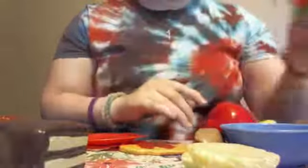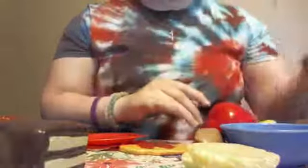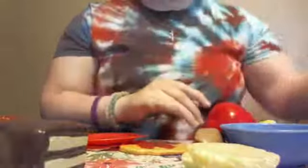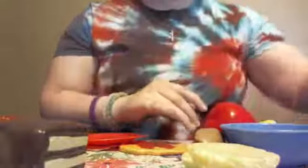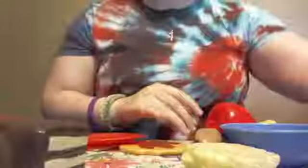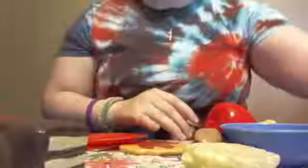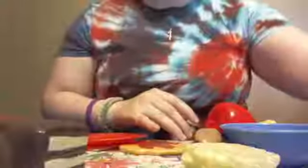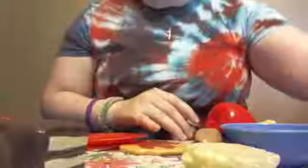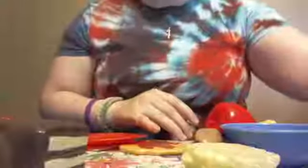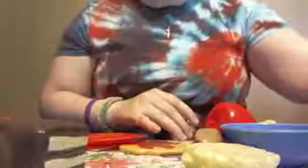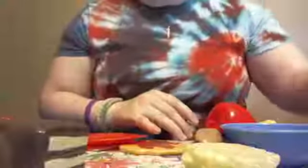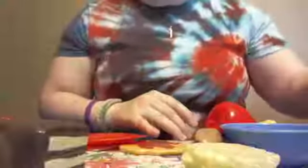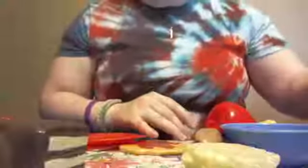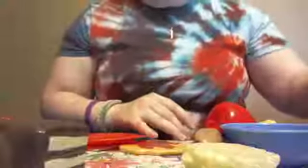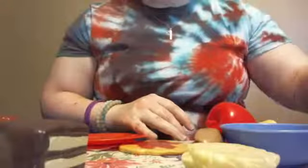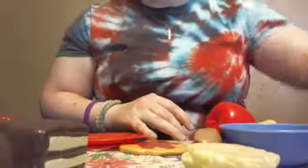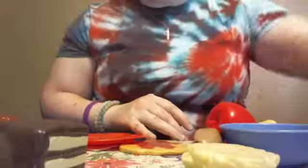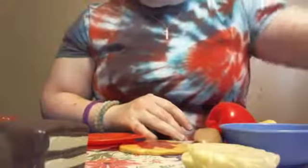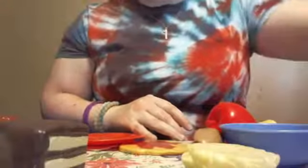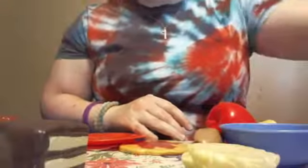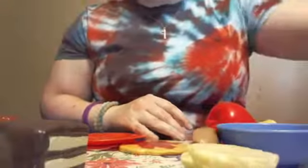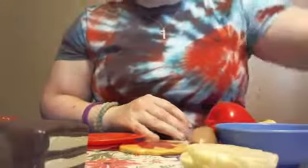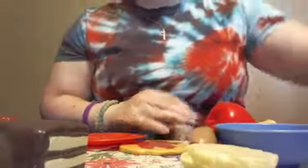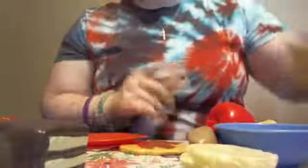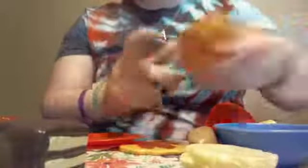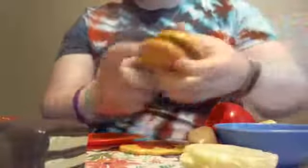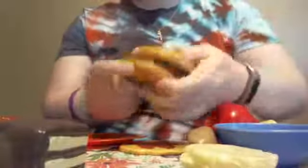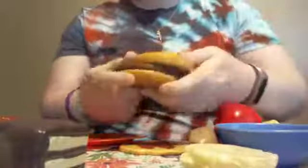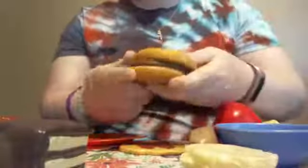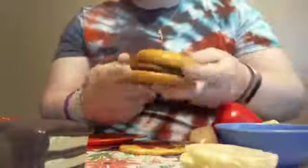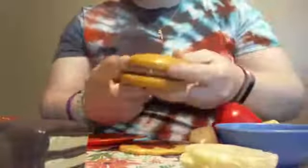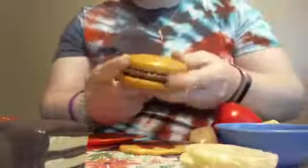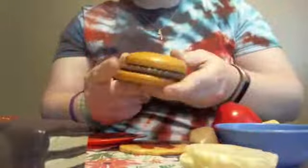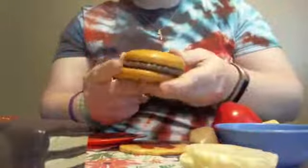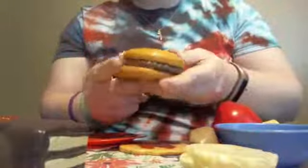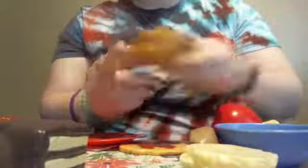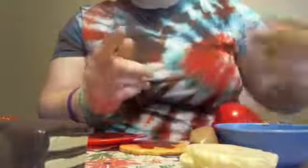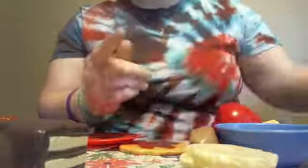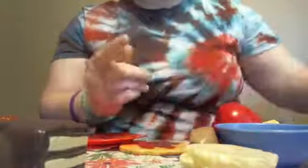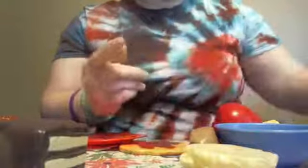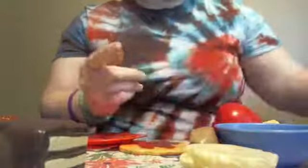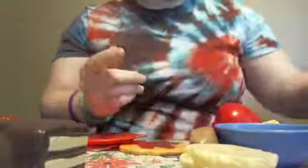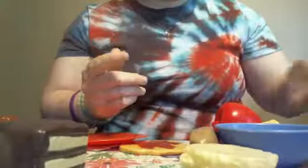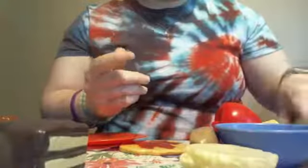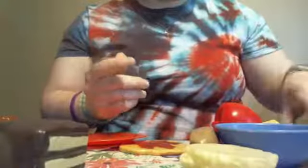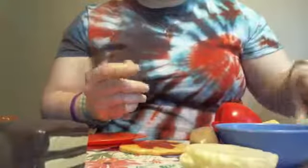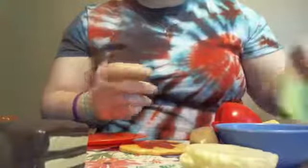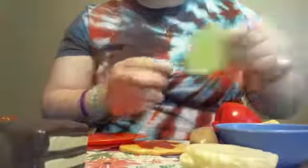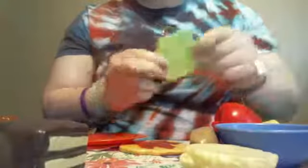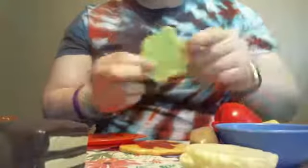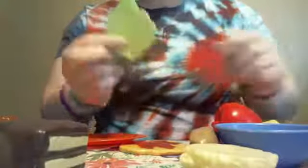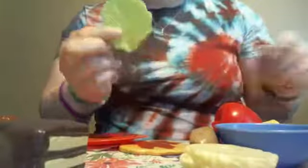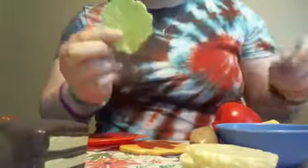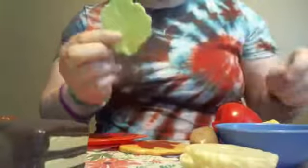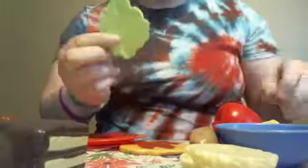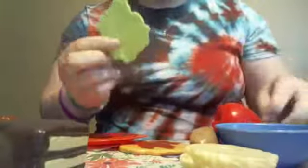them. This one is our hamburger. This